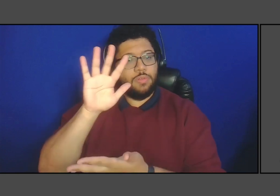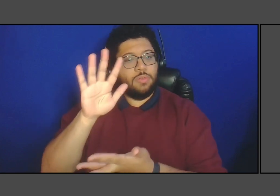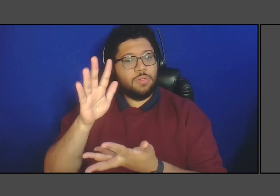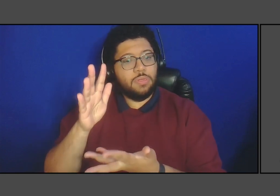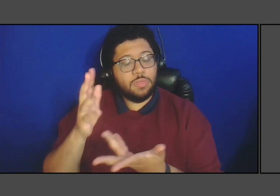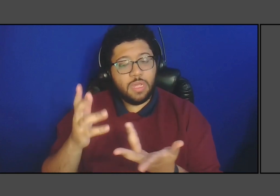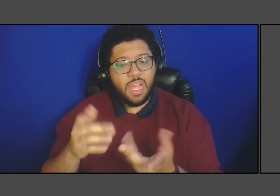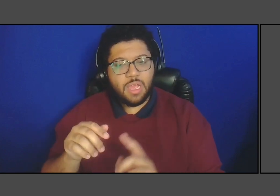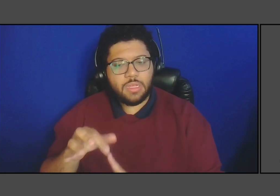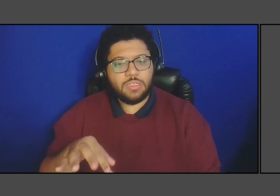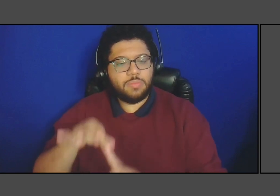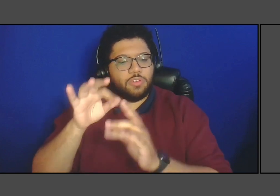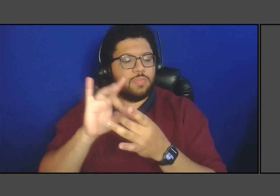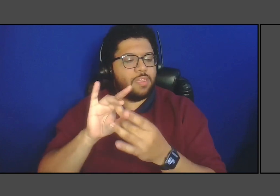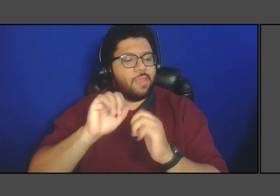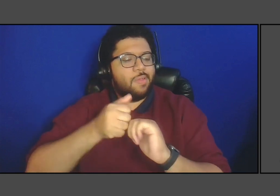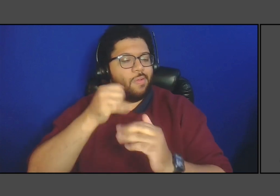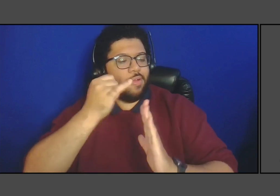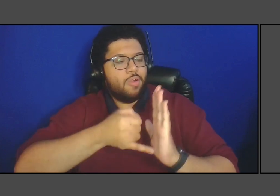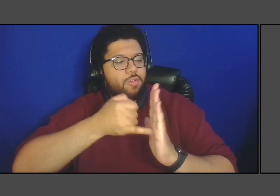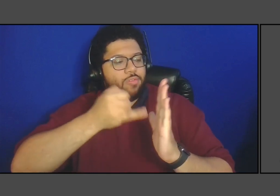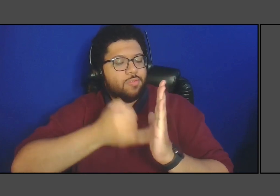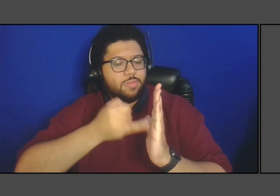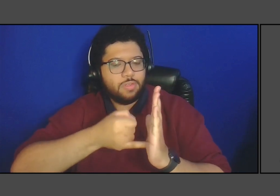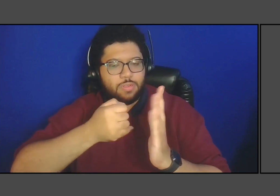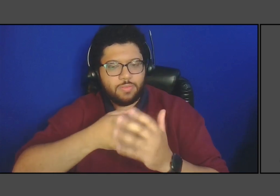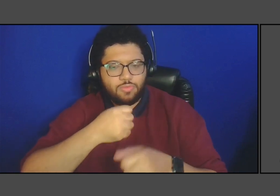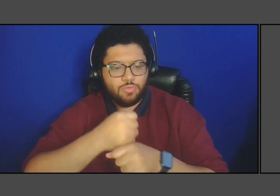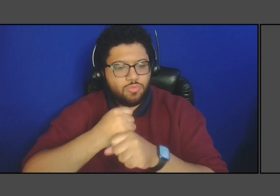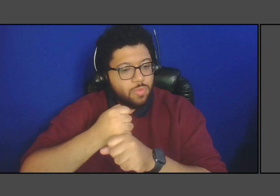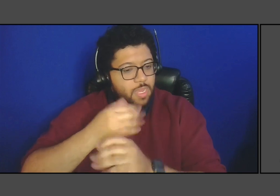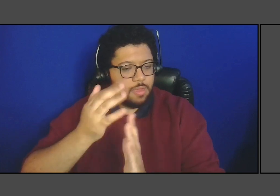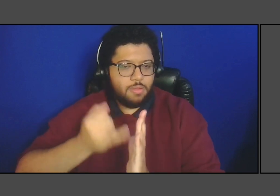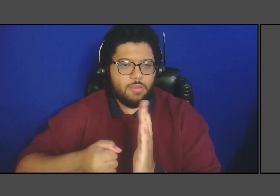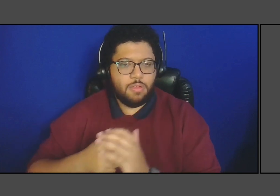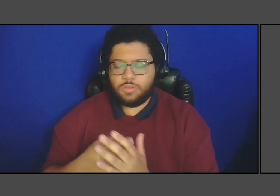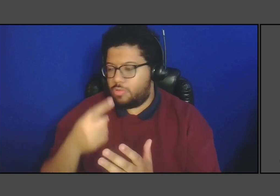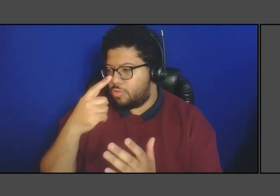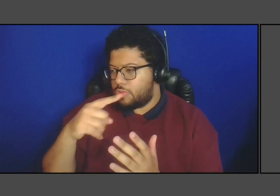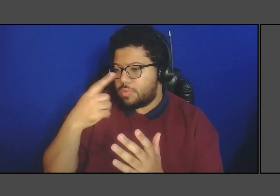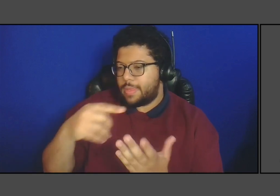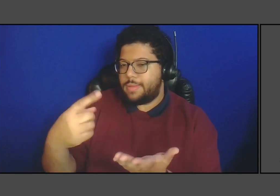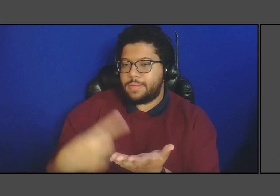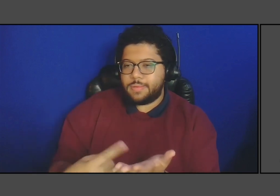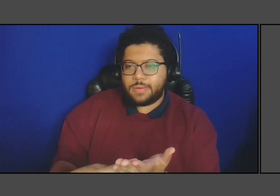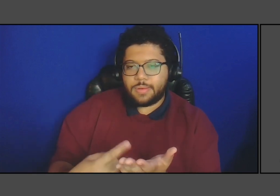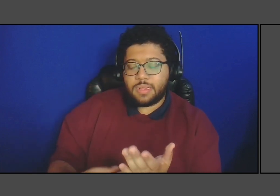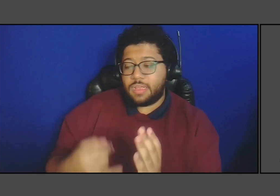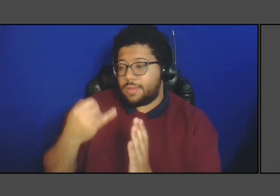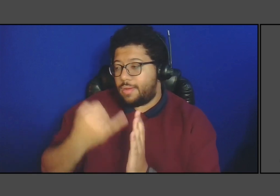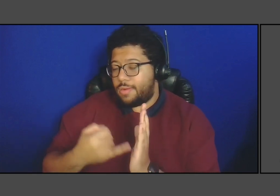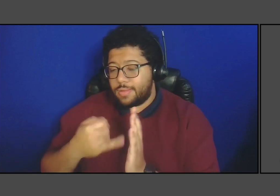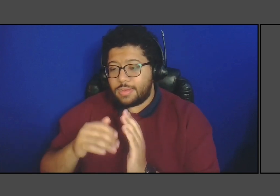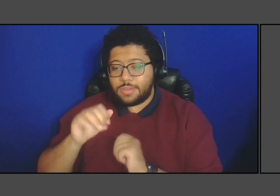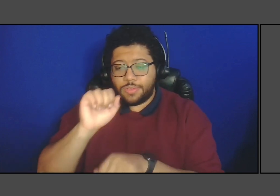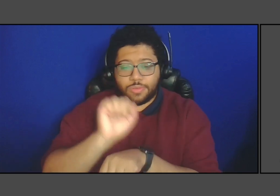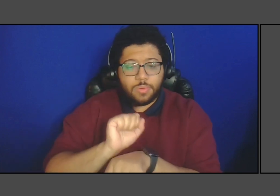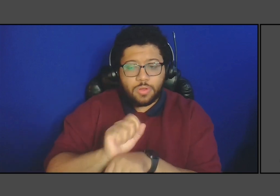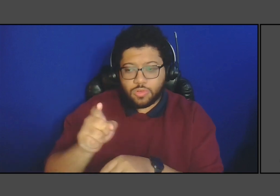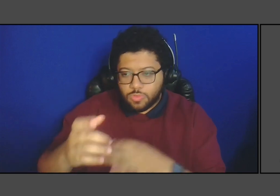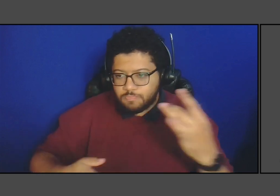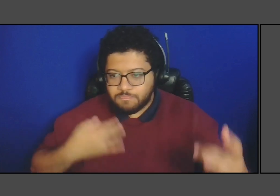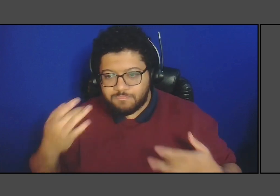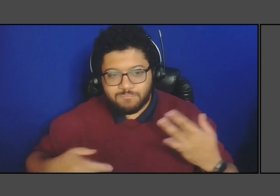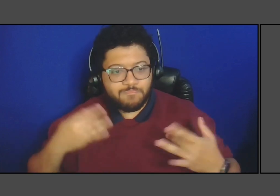art. So if you could talk a little bit about, you know, some artists, some work that you're excited about, that you're interested in or challenged by.